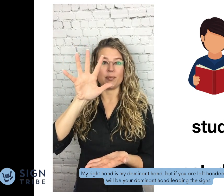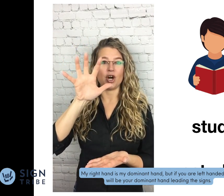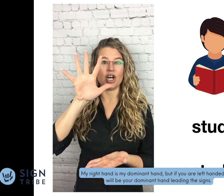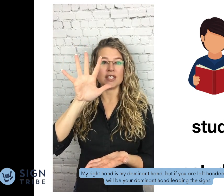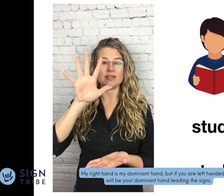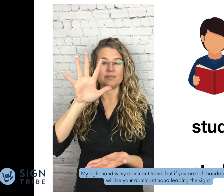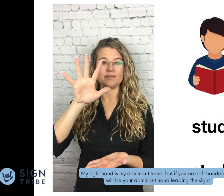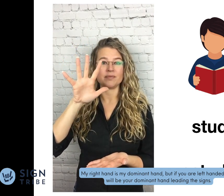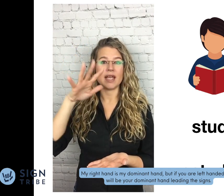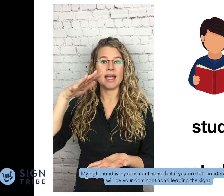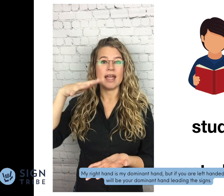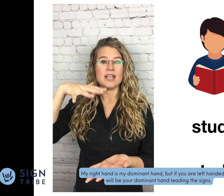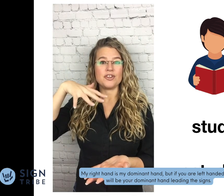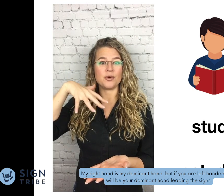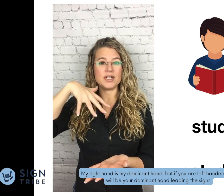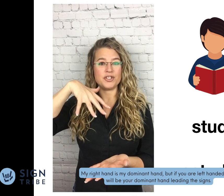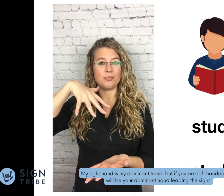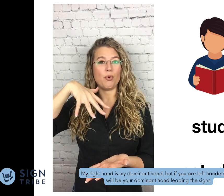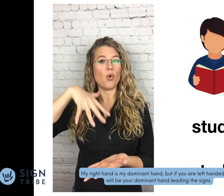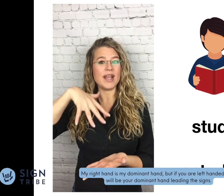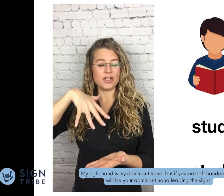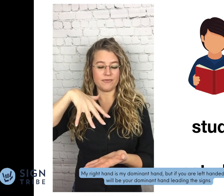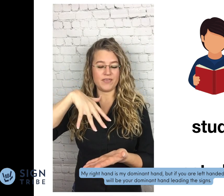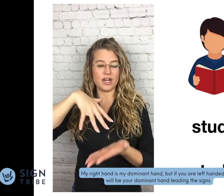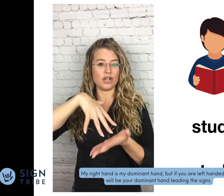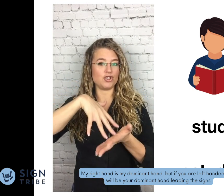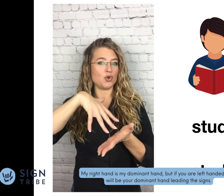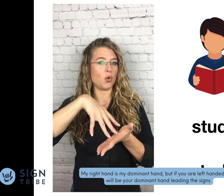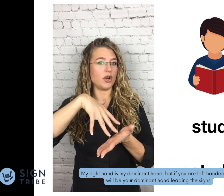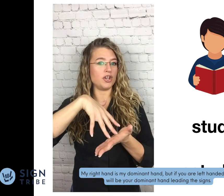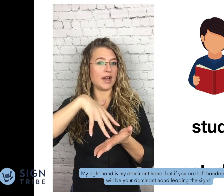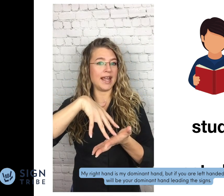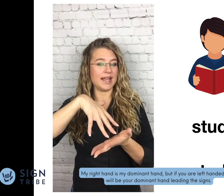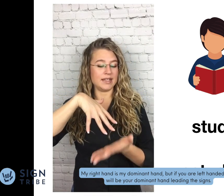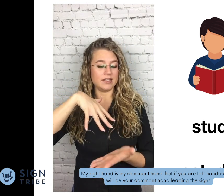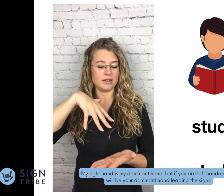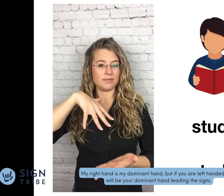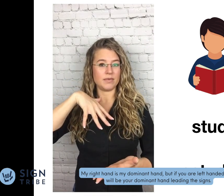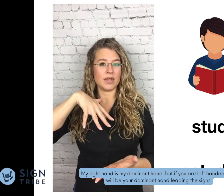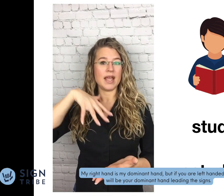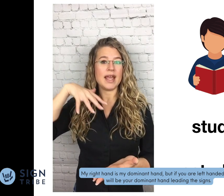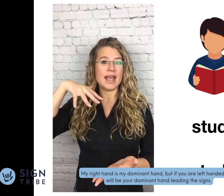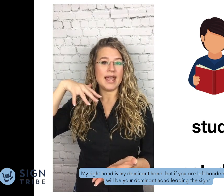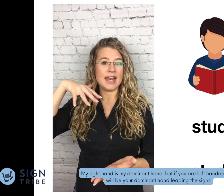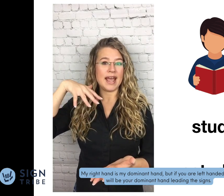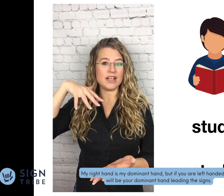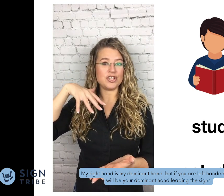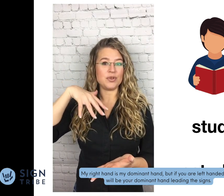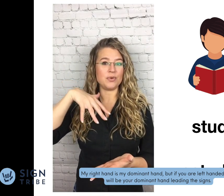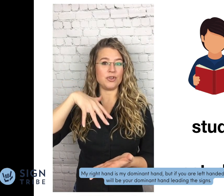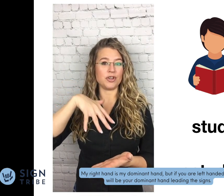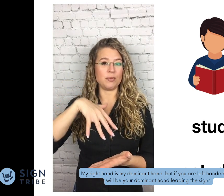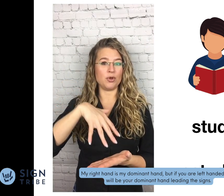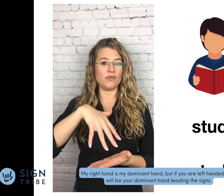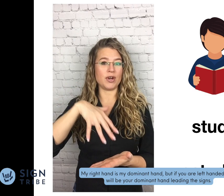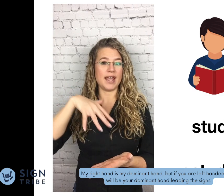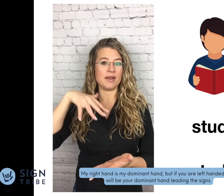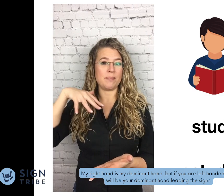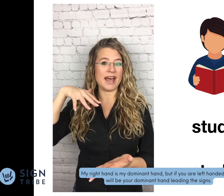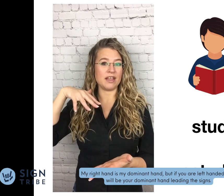apart. You're going to point your fingers toward your hand. And as you're going to move your hand back and